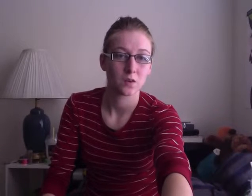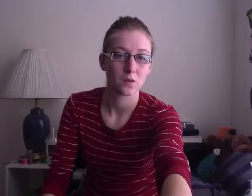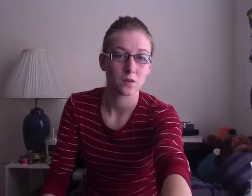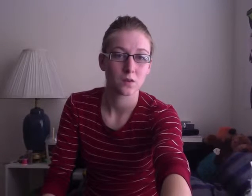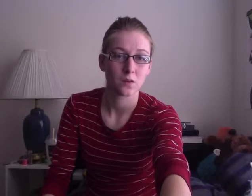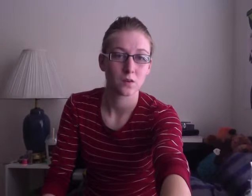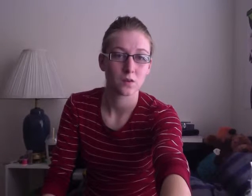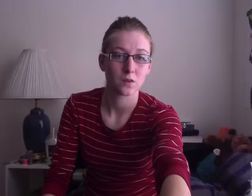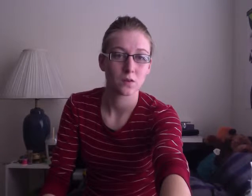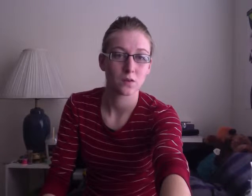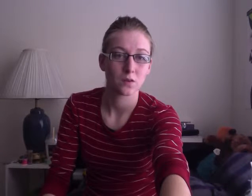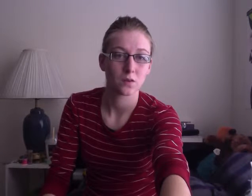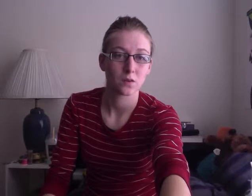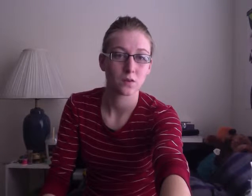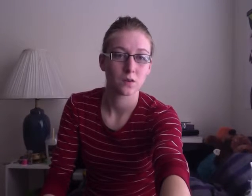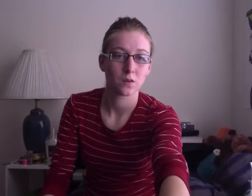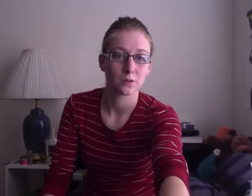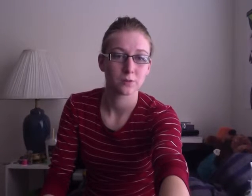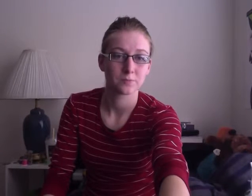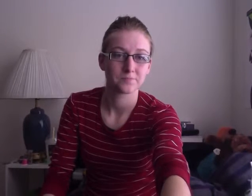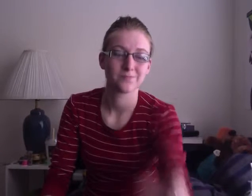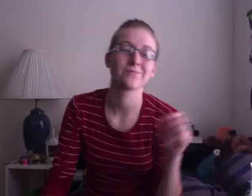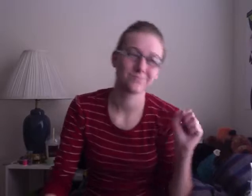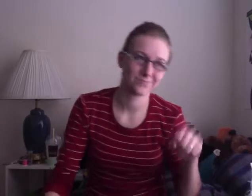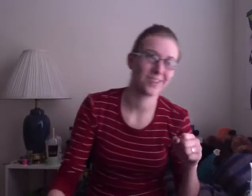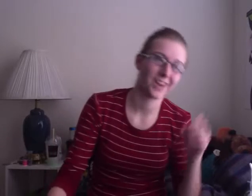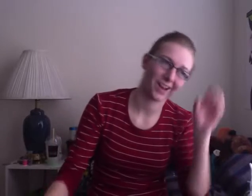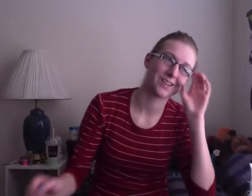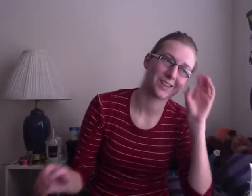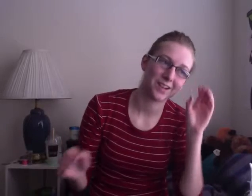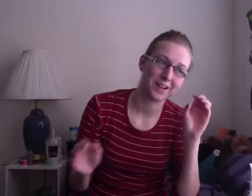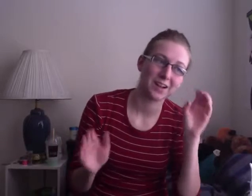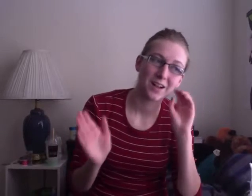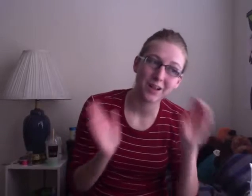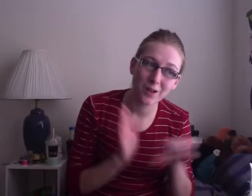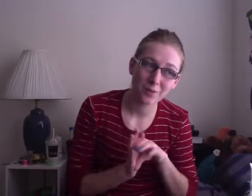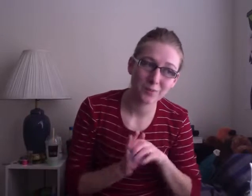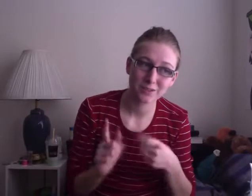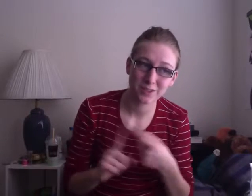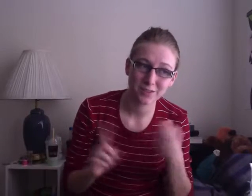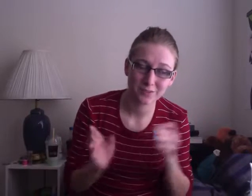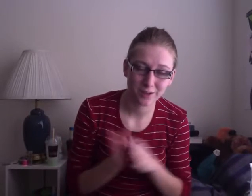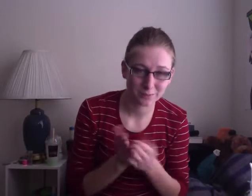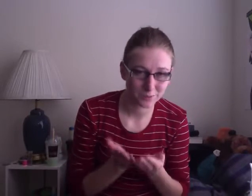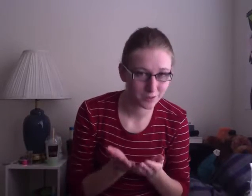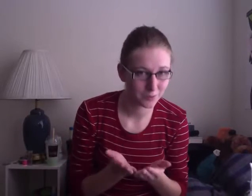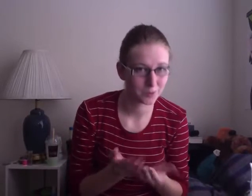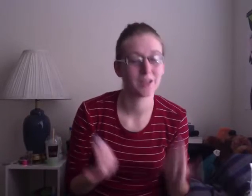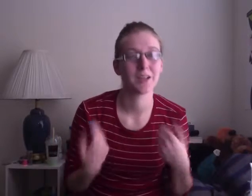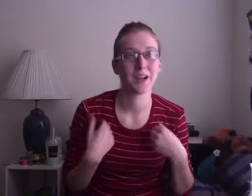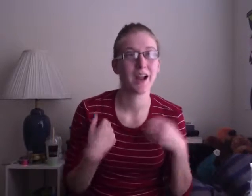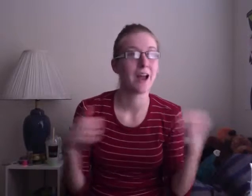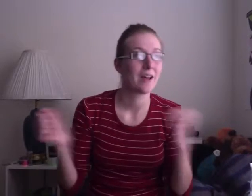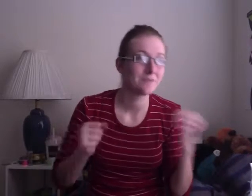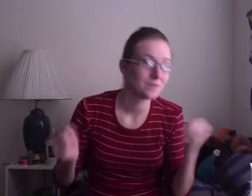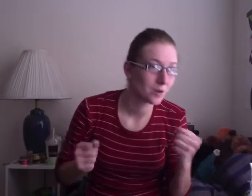A picture from the book. Exactly. You take a cold glass of water, take it out, set it on